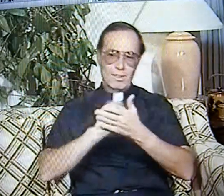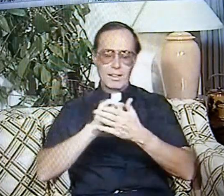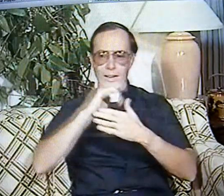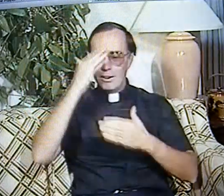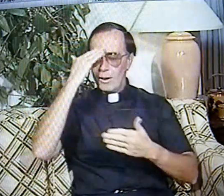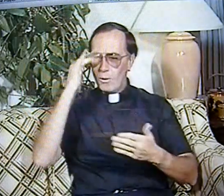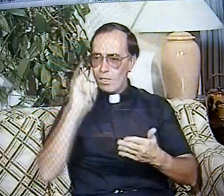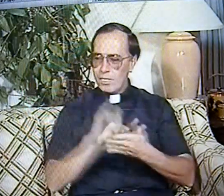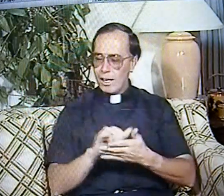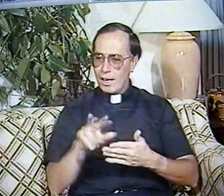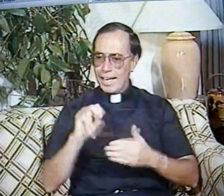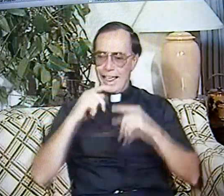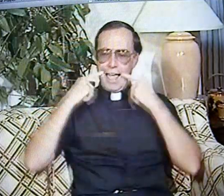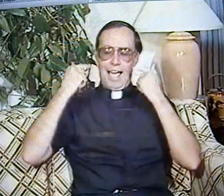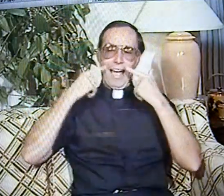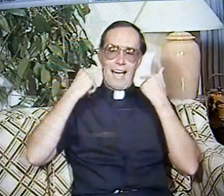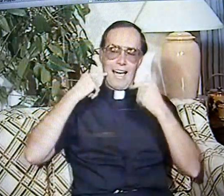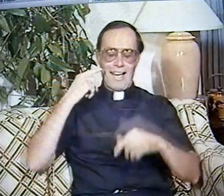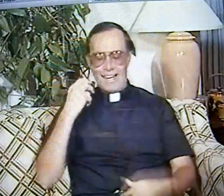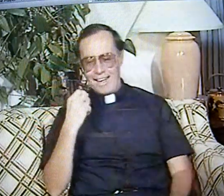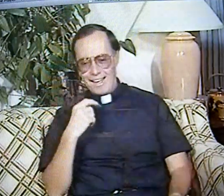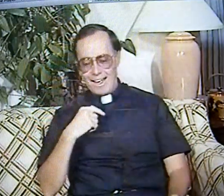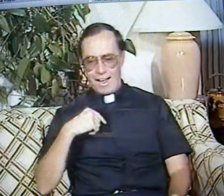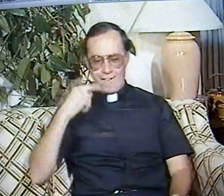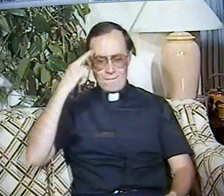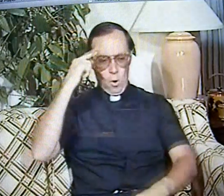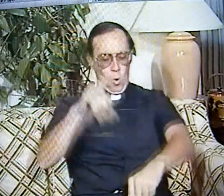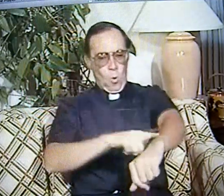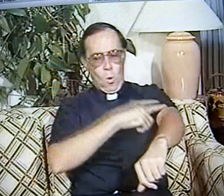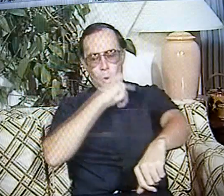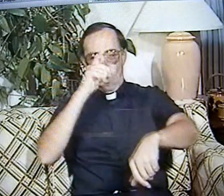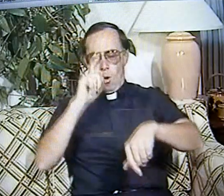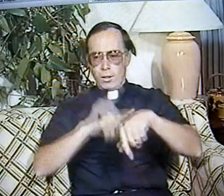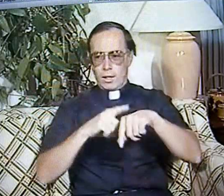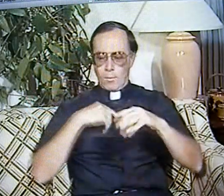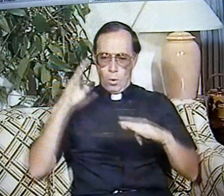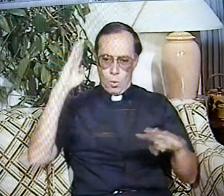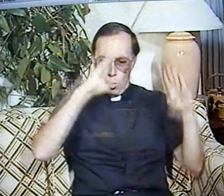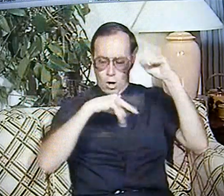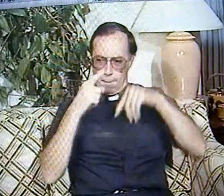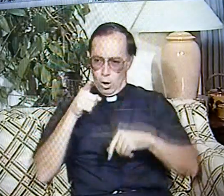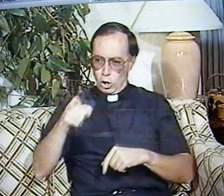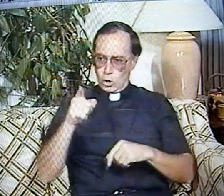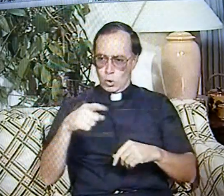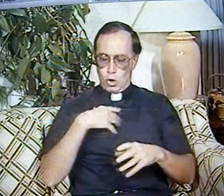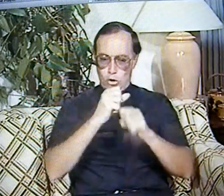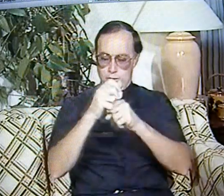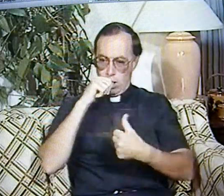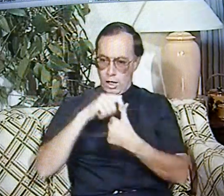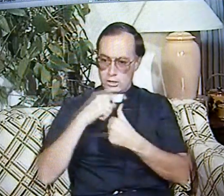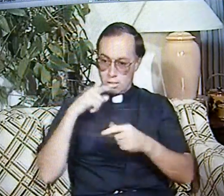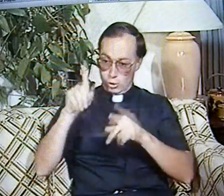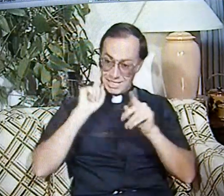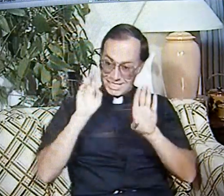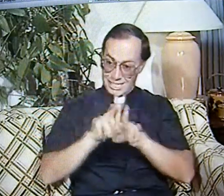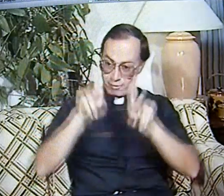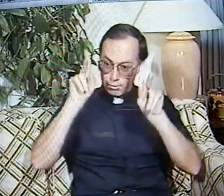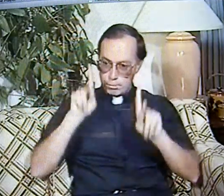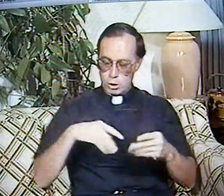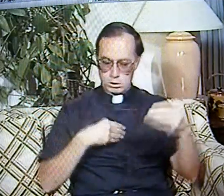can't believe this. Oh my gosh. And he starts laughing. For this whole time, I've been worried that I wouldn't be able